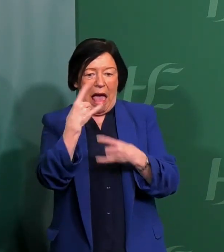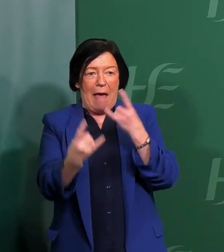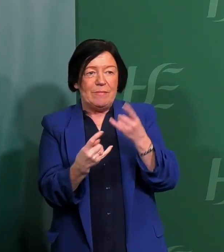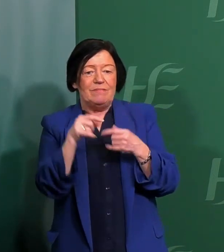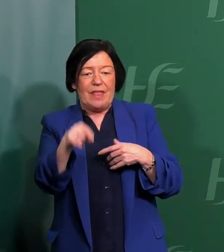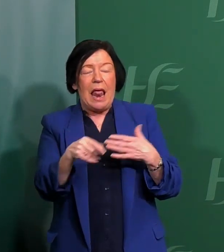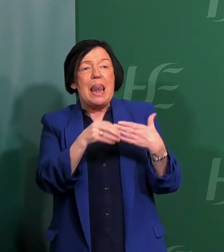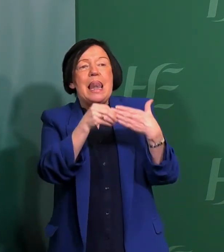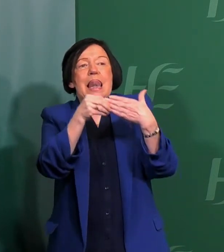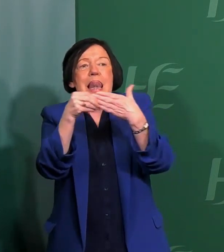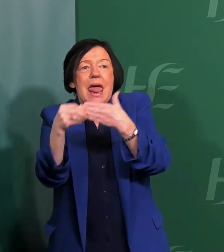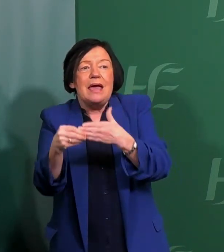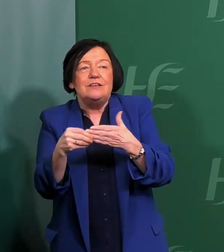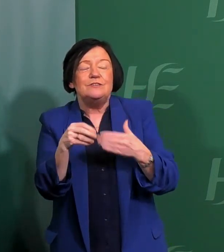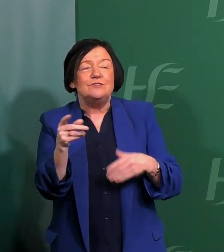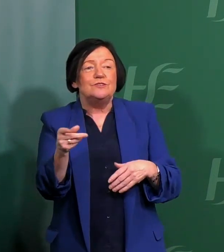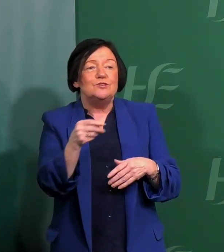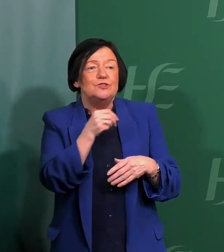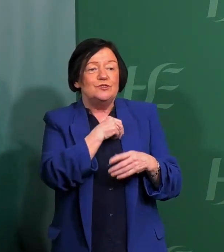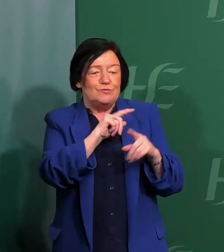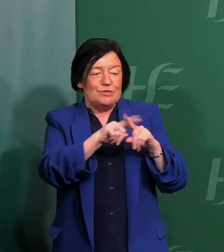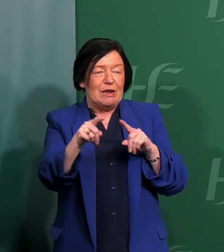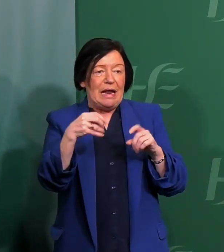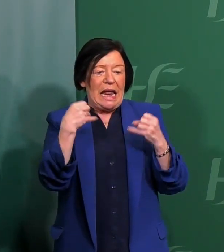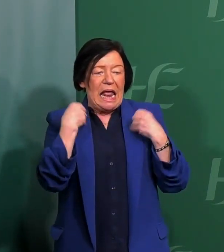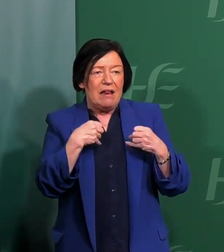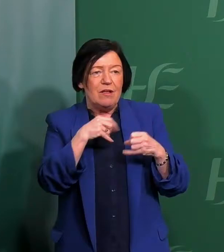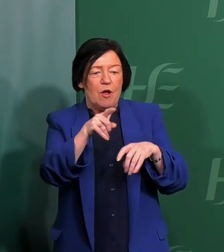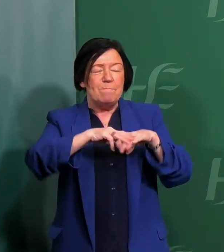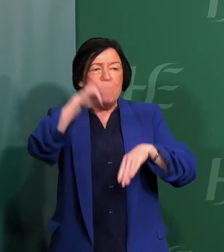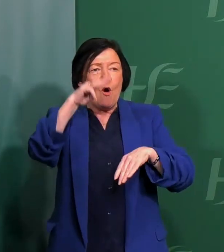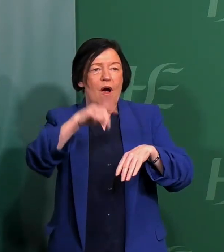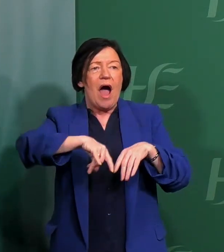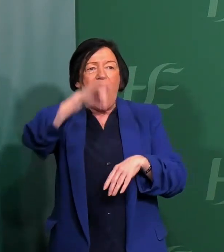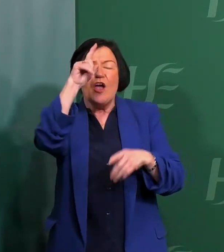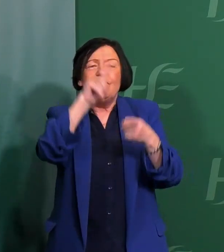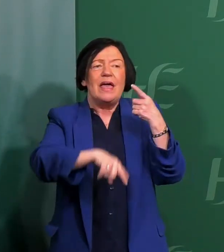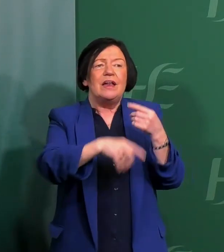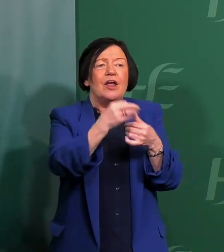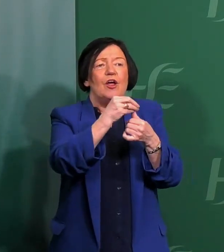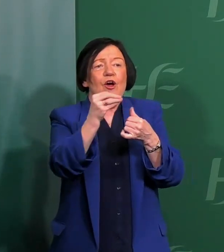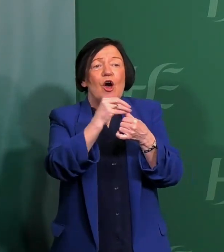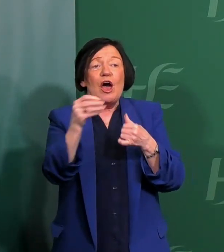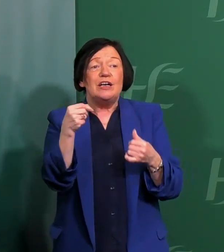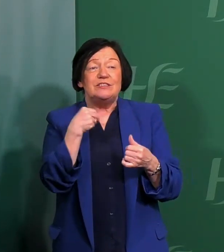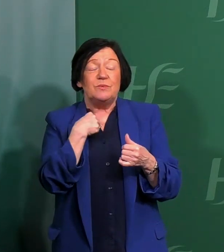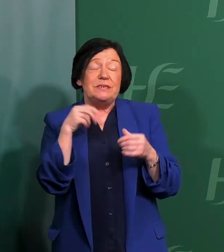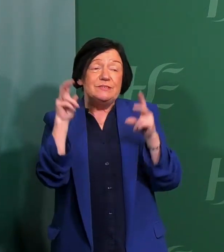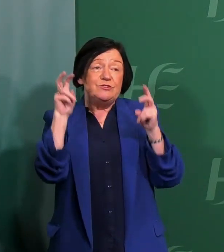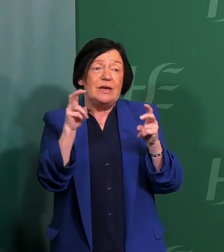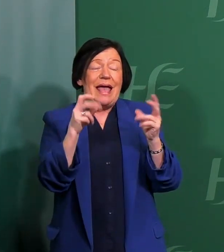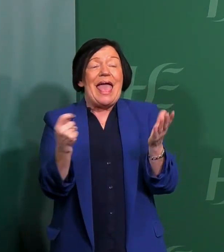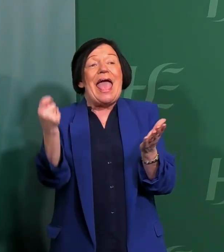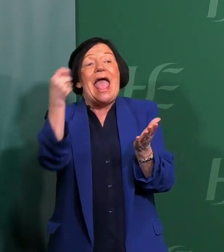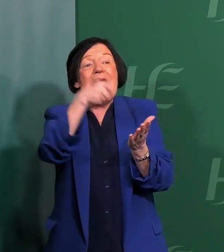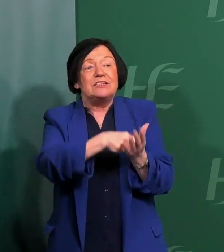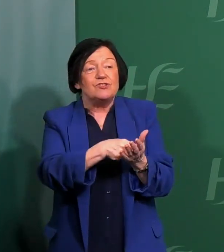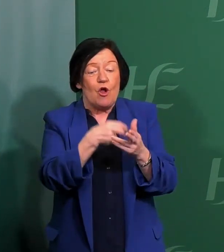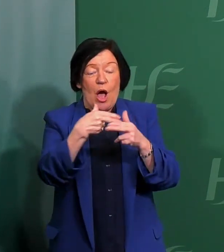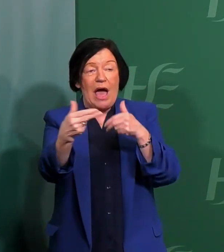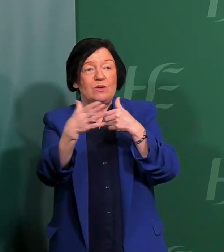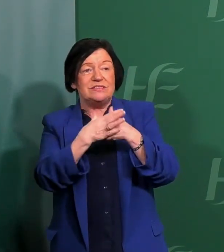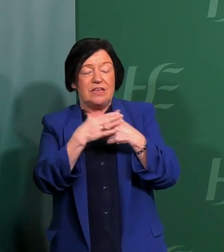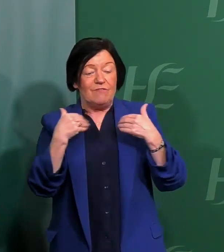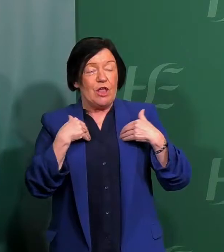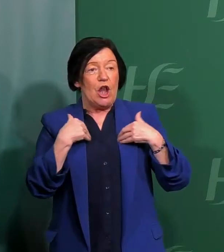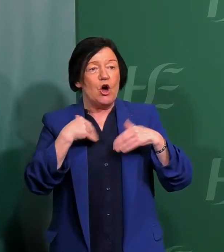led to blood clotting conditions being much higher and other, as we call it, extra or outside of the